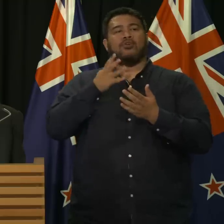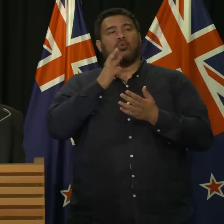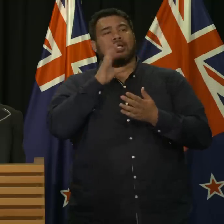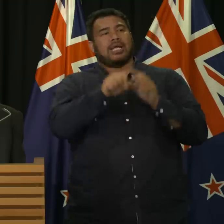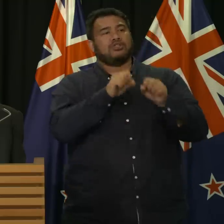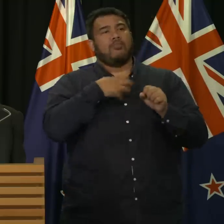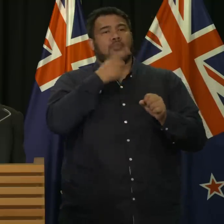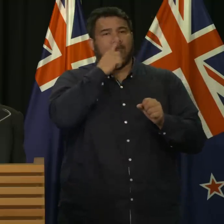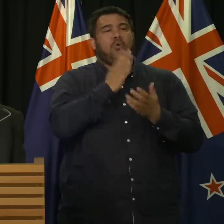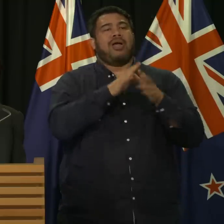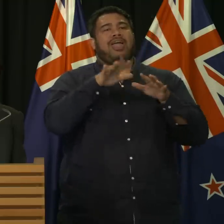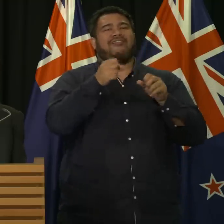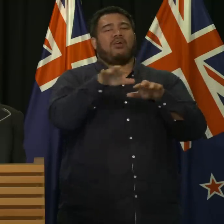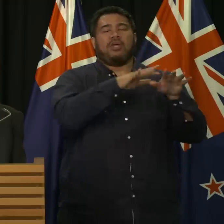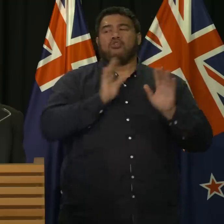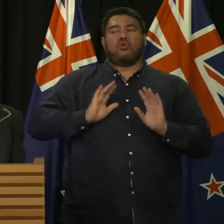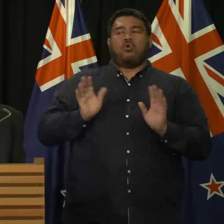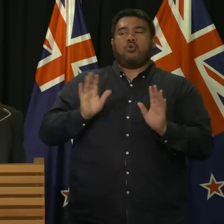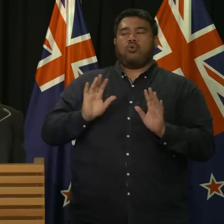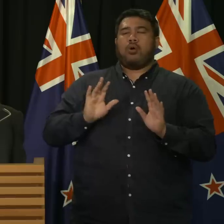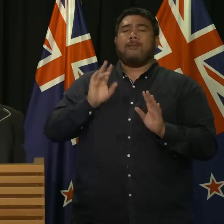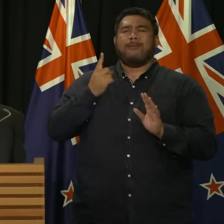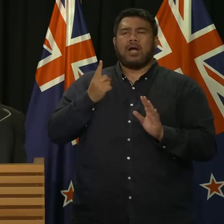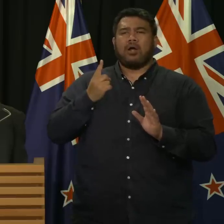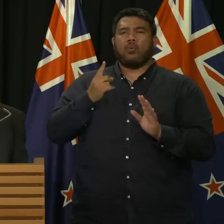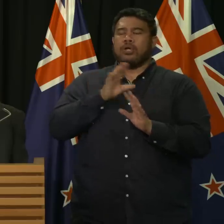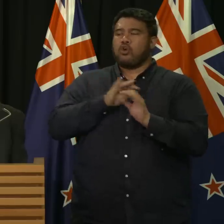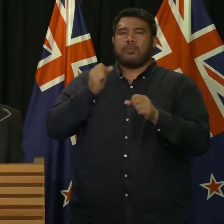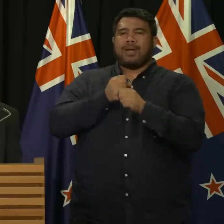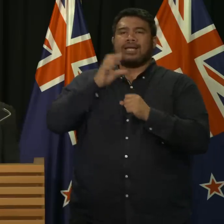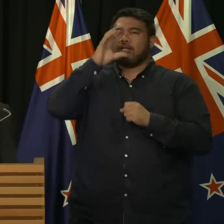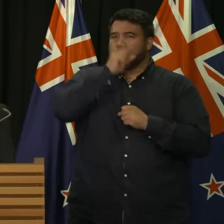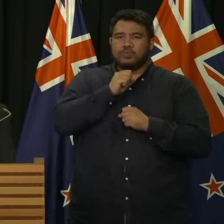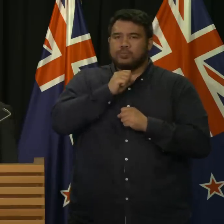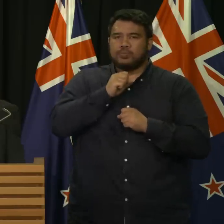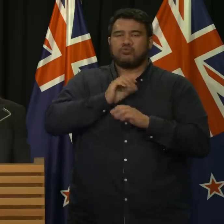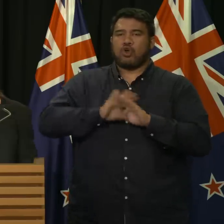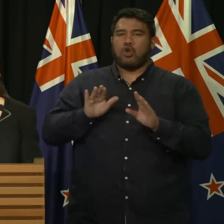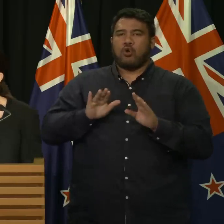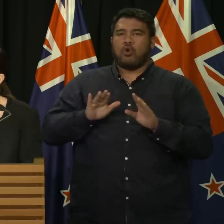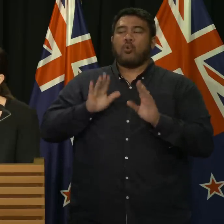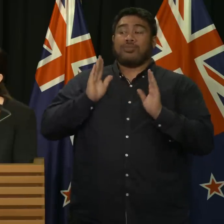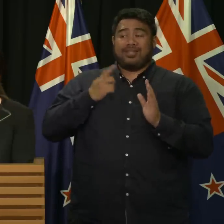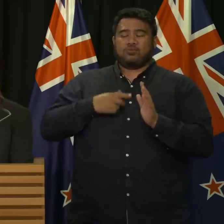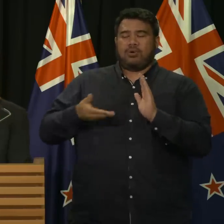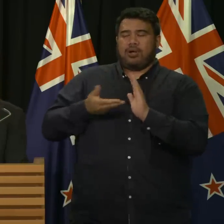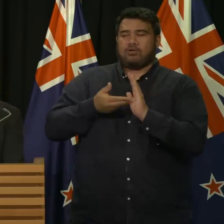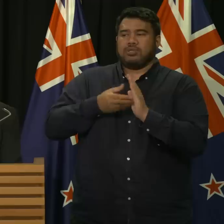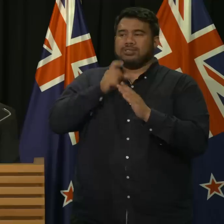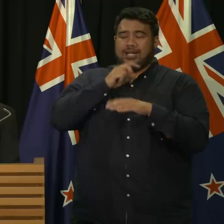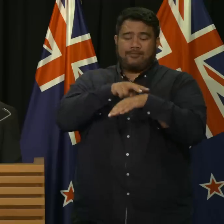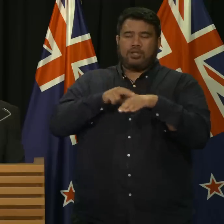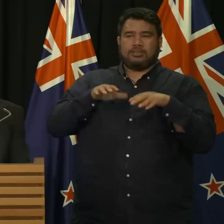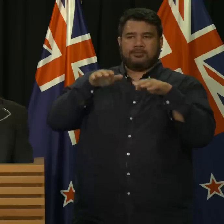at this stage, we don't want to take that for granted. That is why there are additional police officers on the ground in